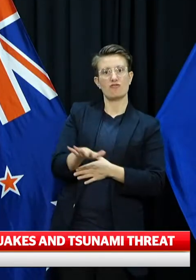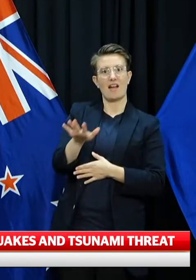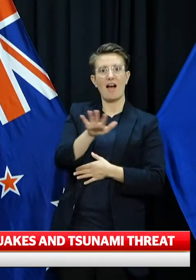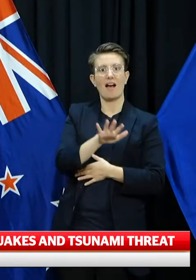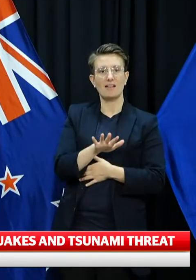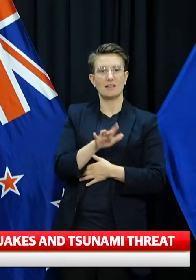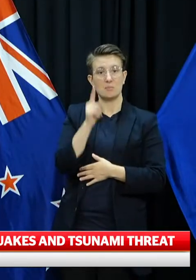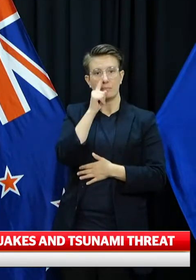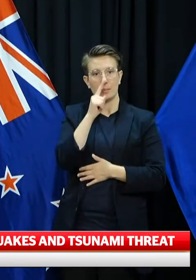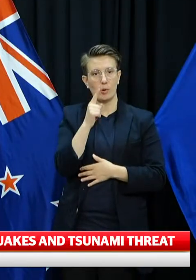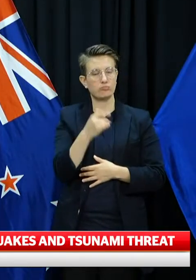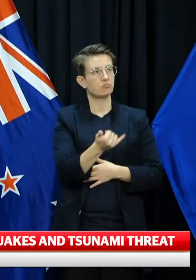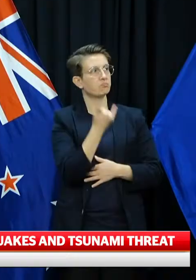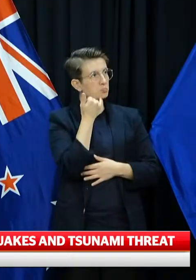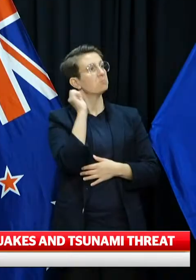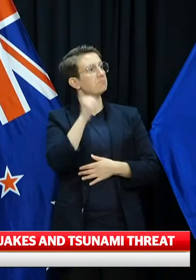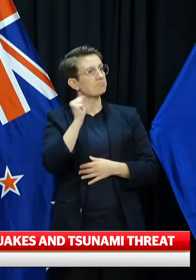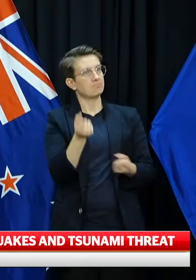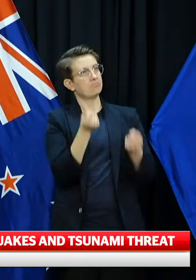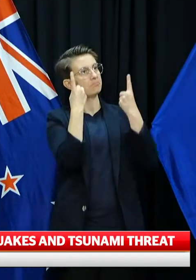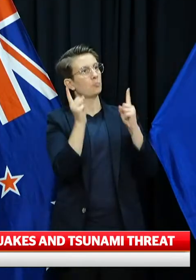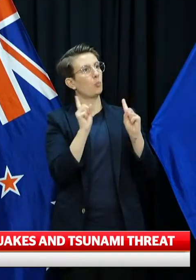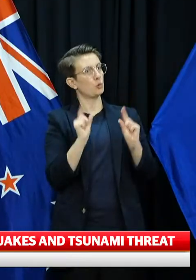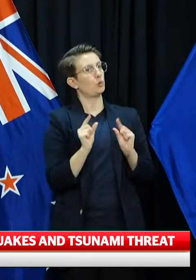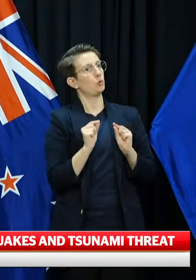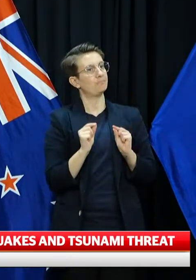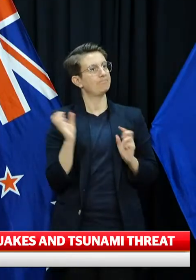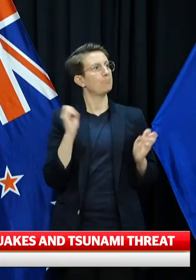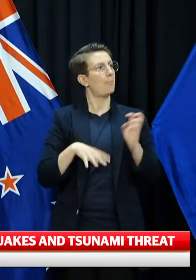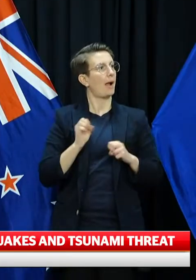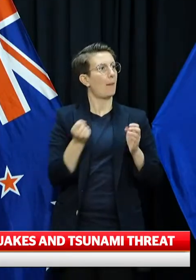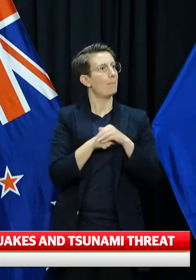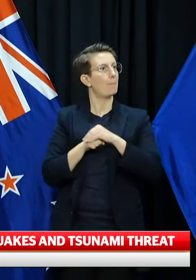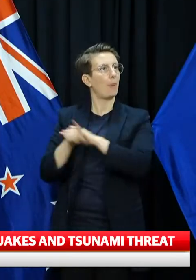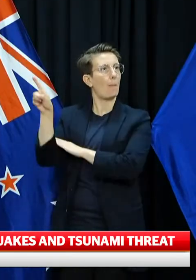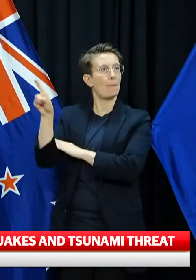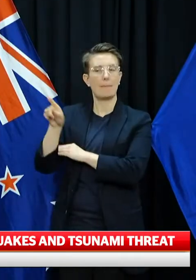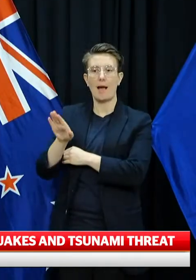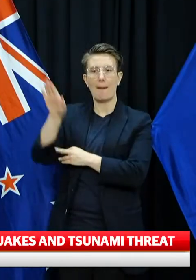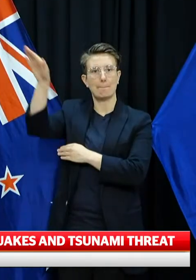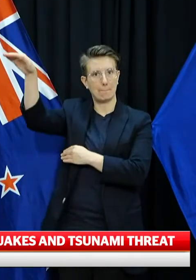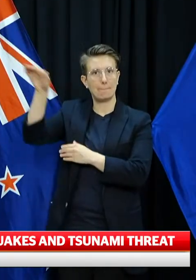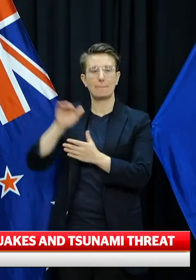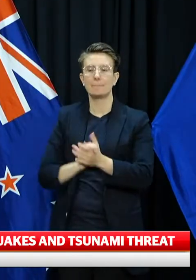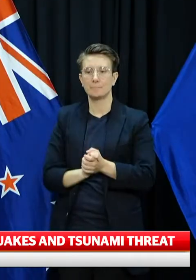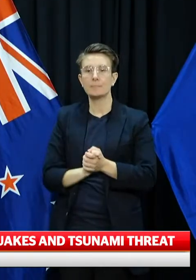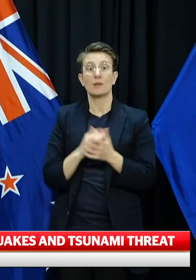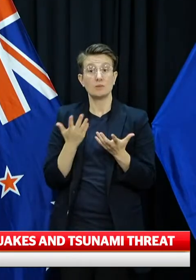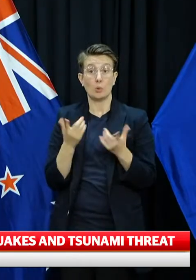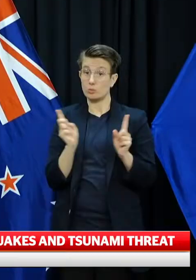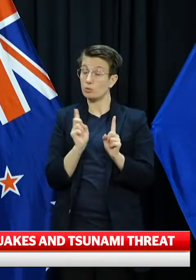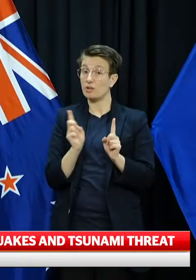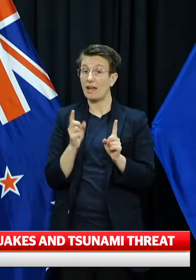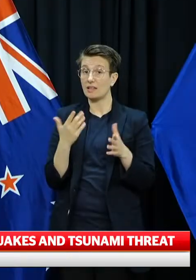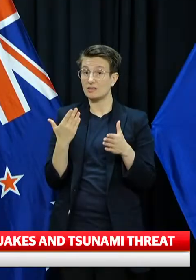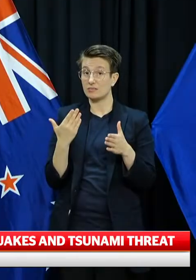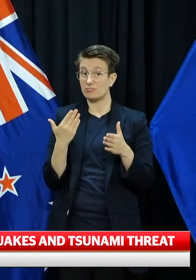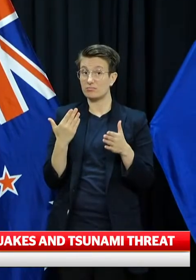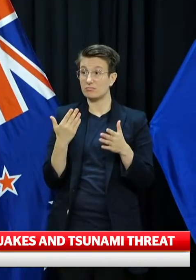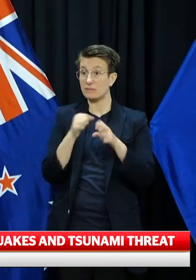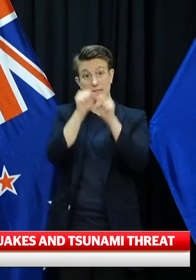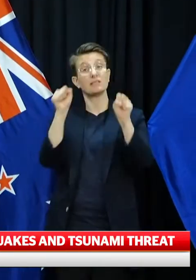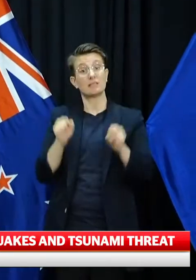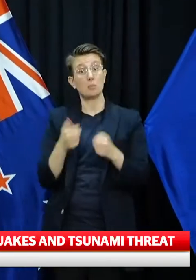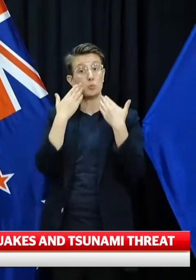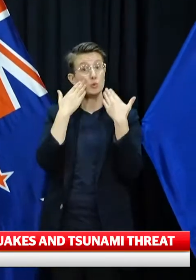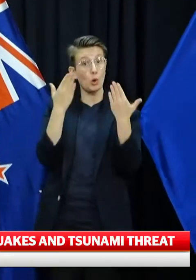very clearly what they need to do. So if we look at it as a system whole, has today's exemplified that